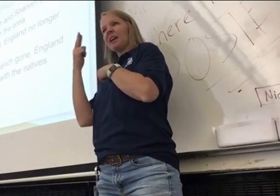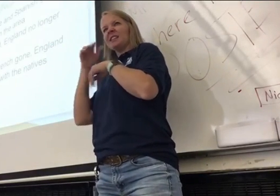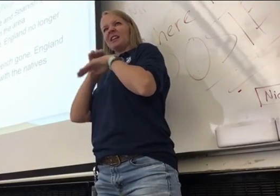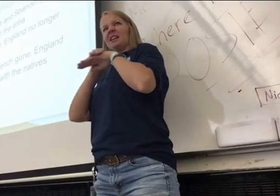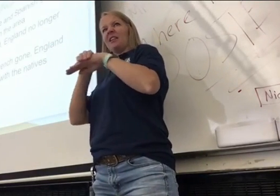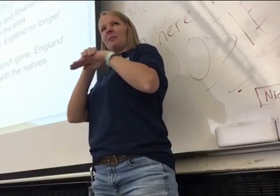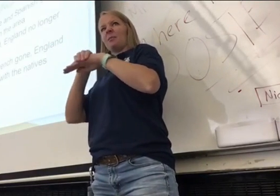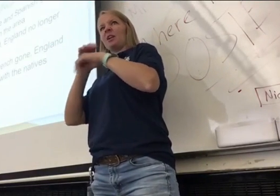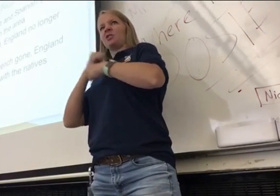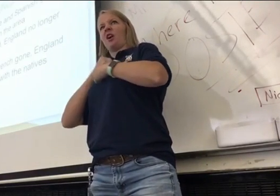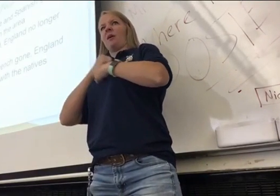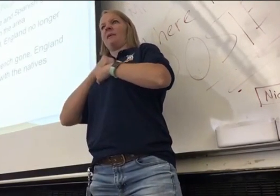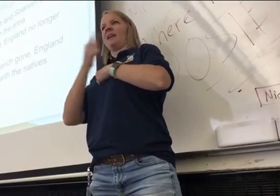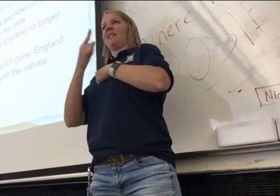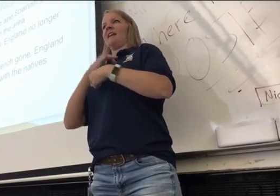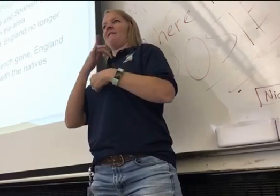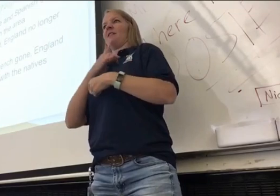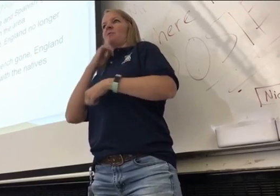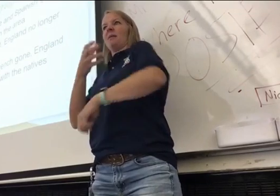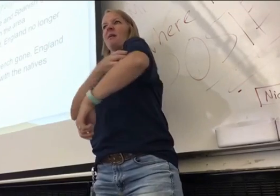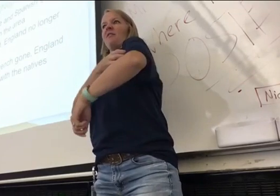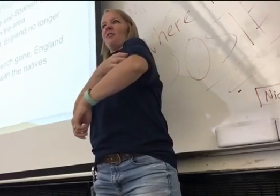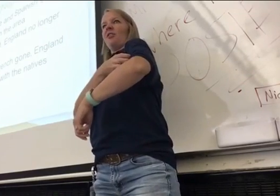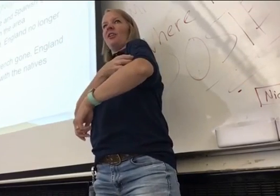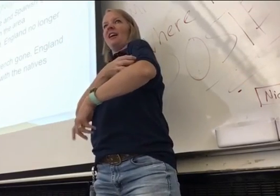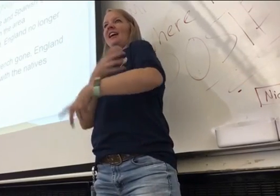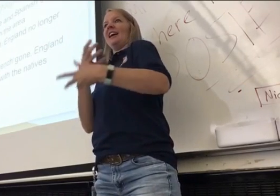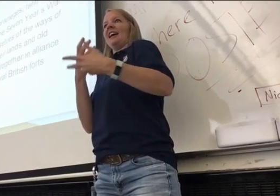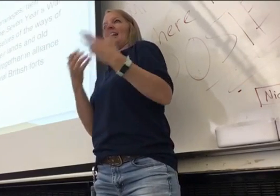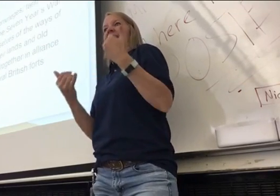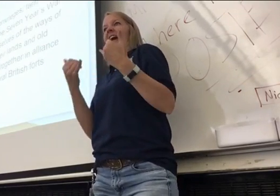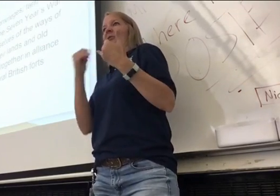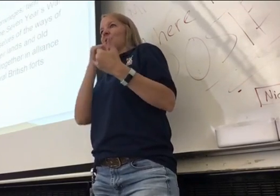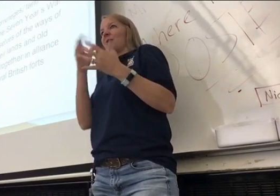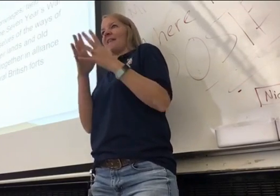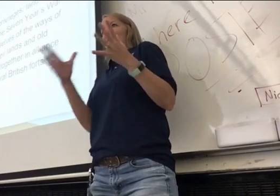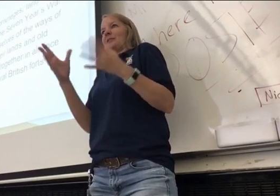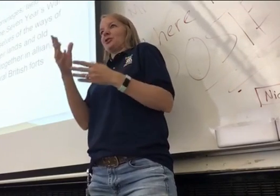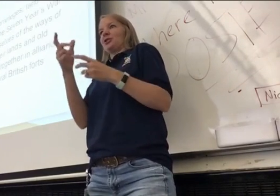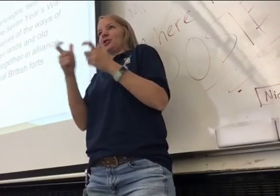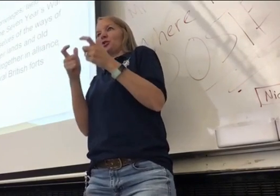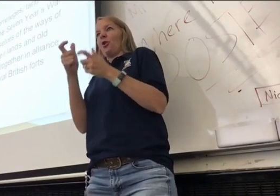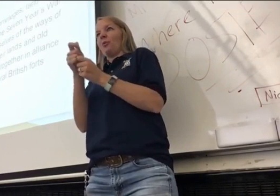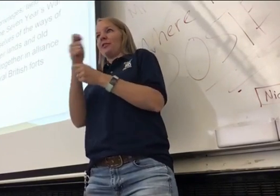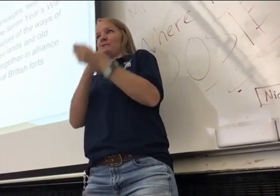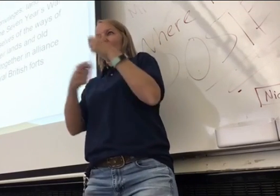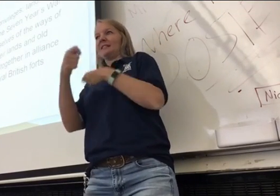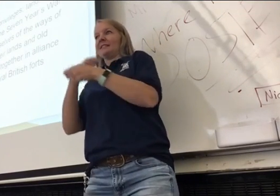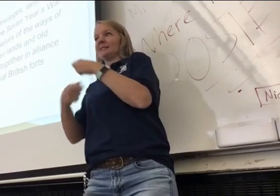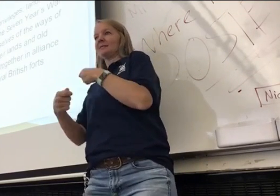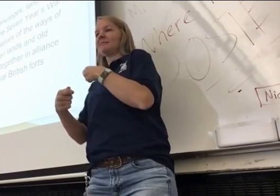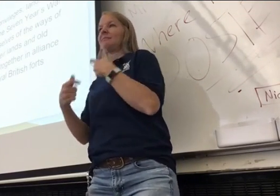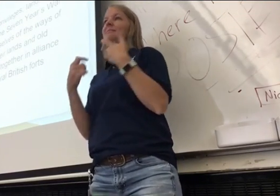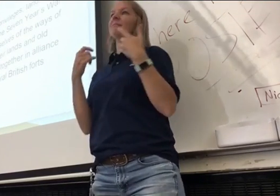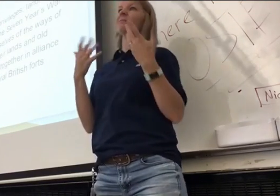not going to feel very powerful, and they're not going to have as much control as they used to have. Now, this kind of